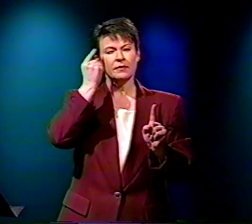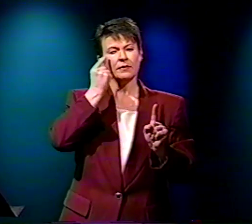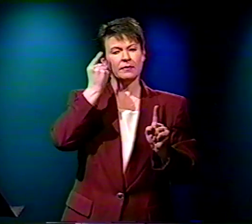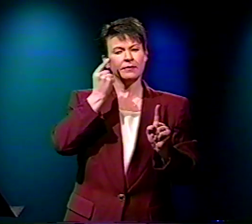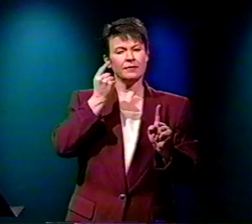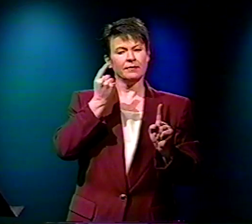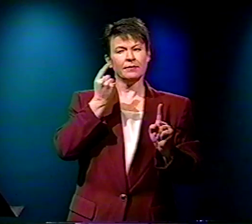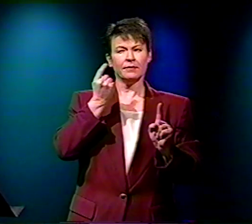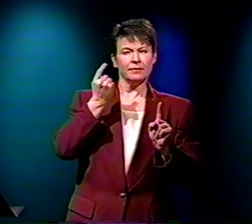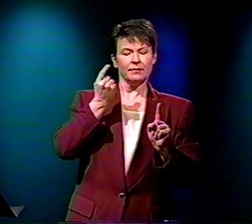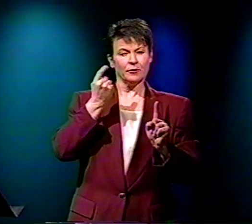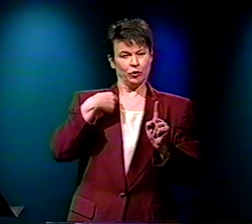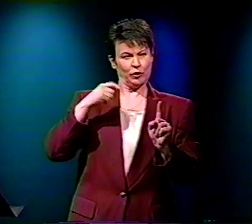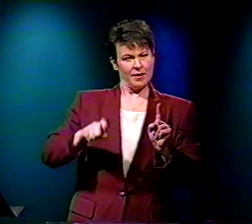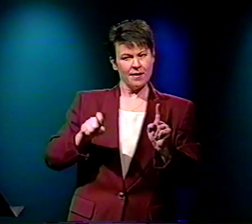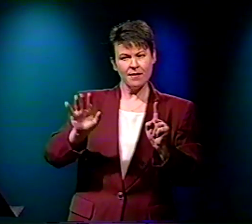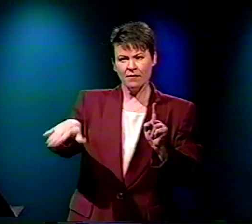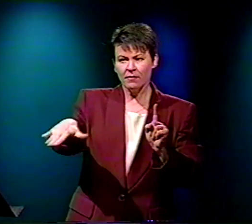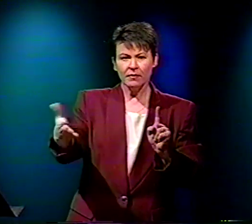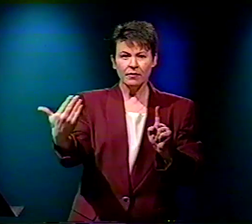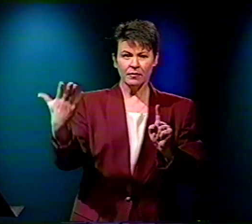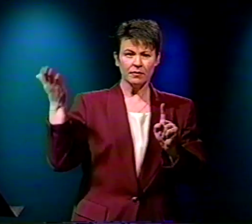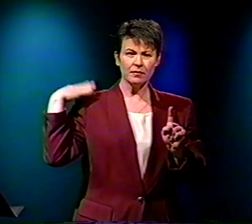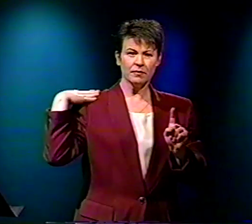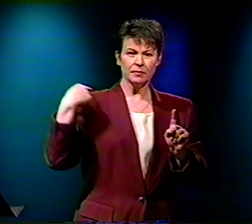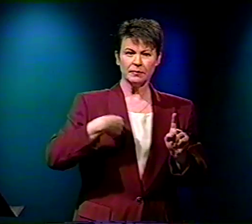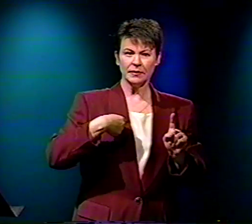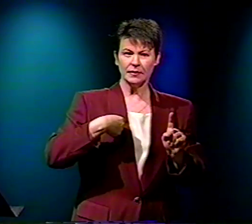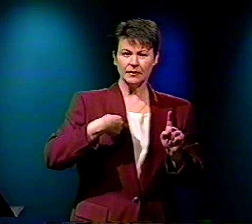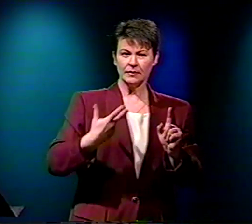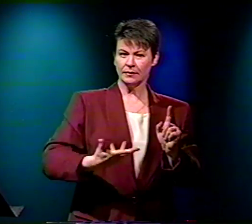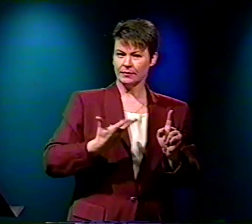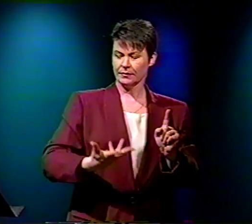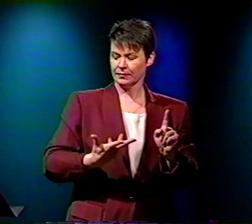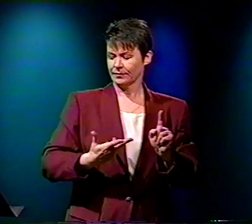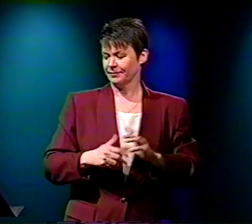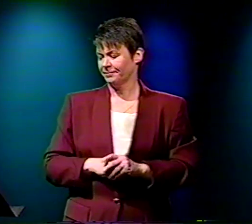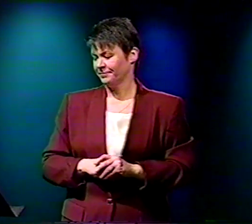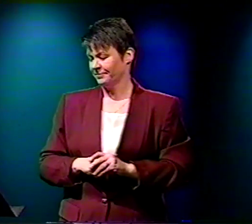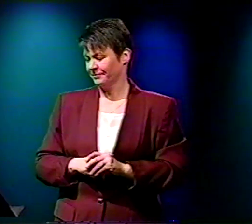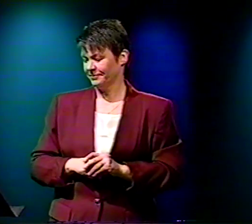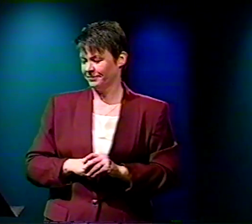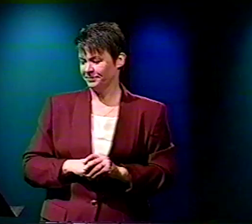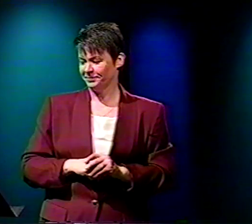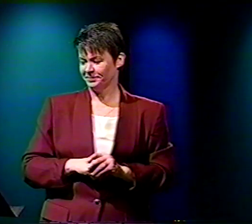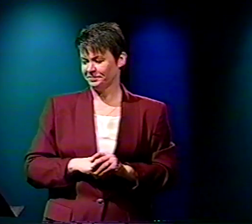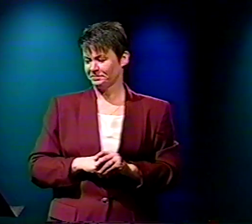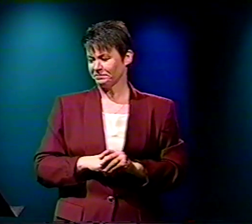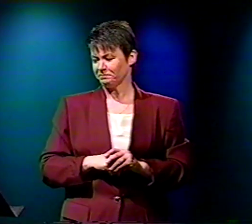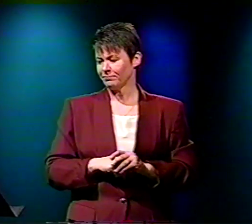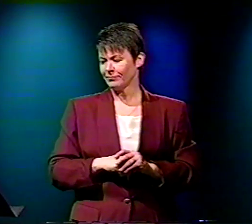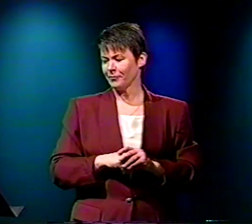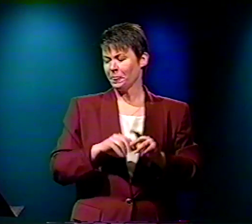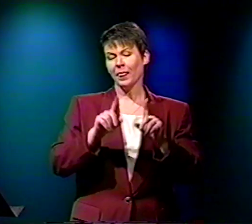that interpreters have to stop and pause and think about. Am I really asking the consumer to simply give me praise?